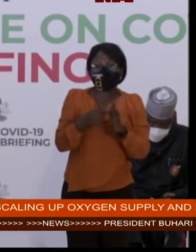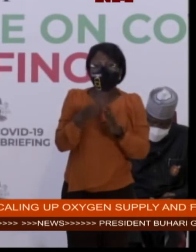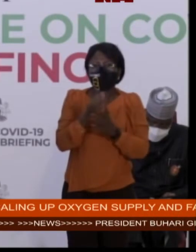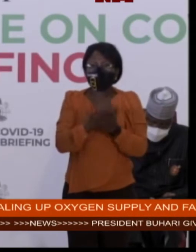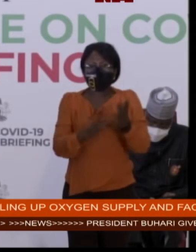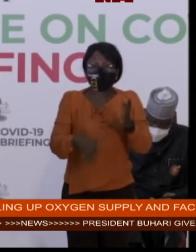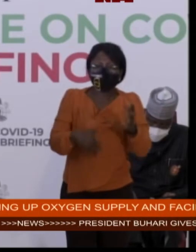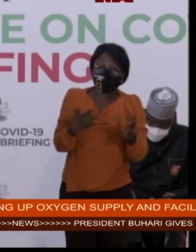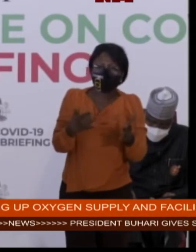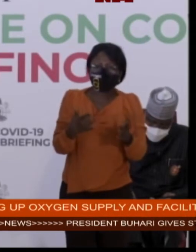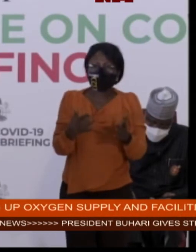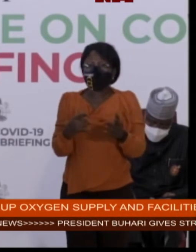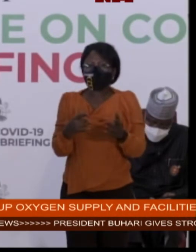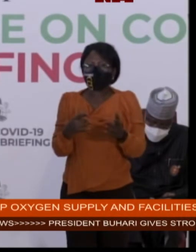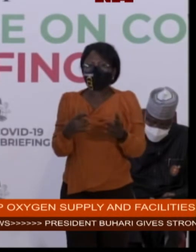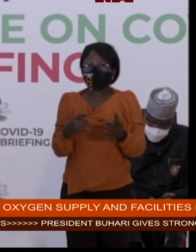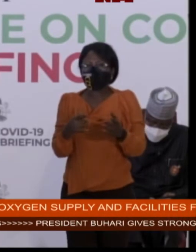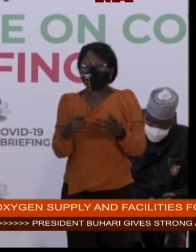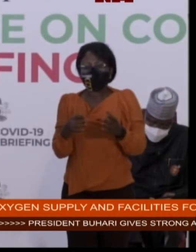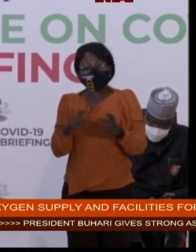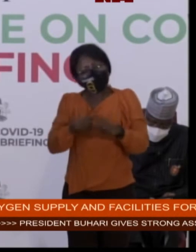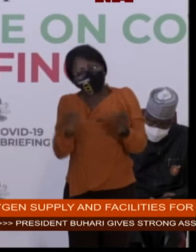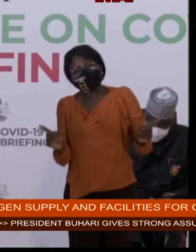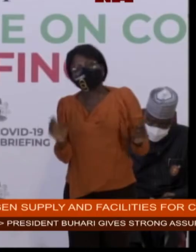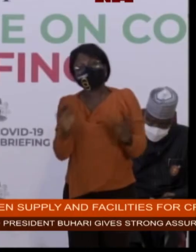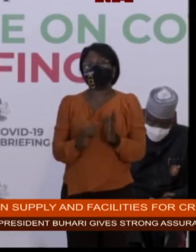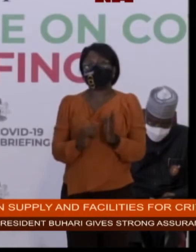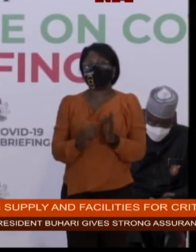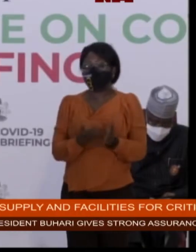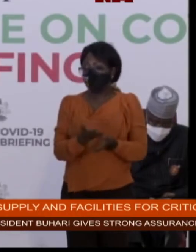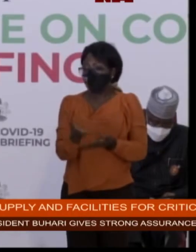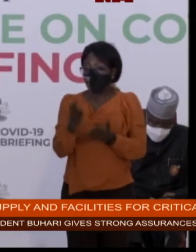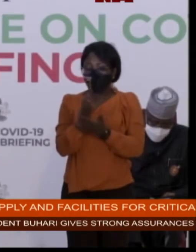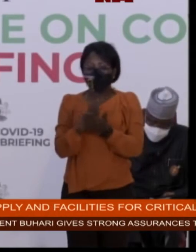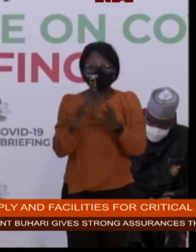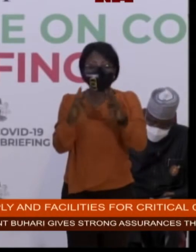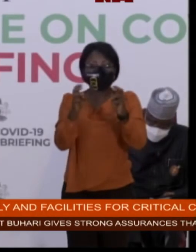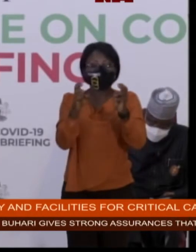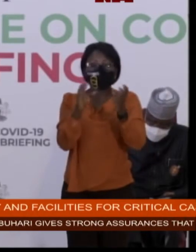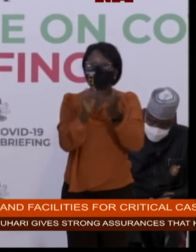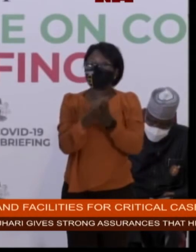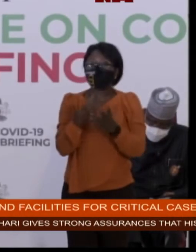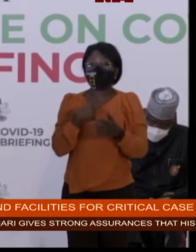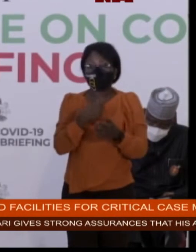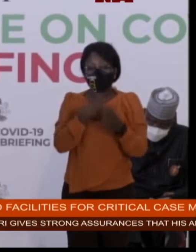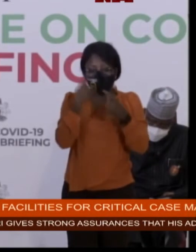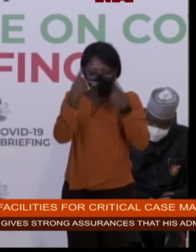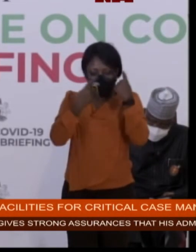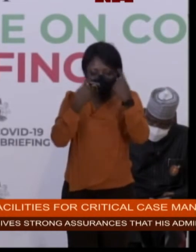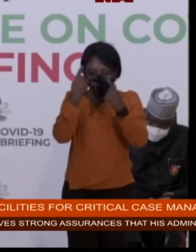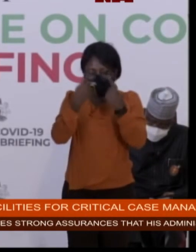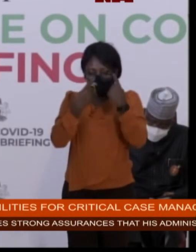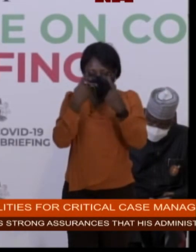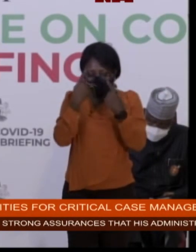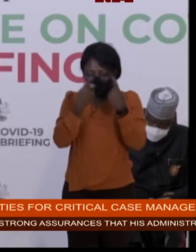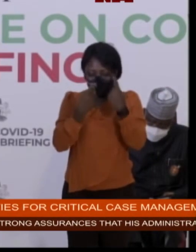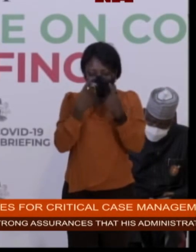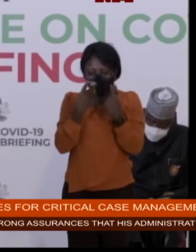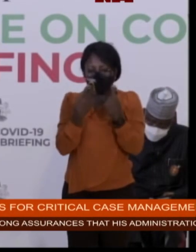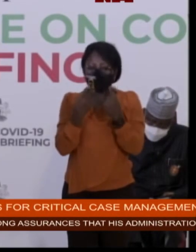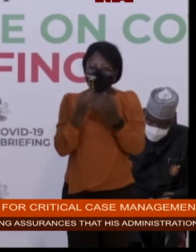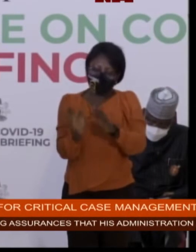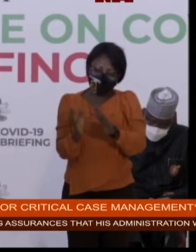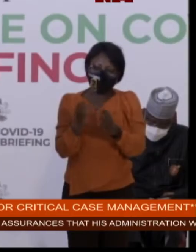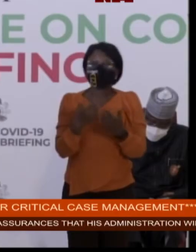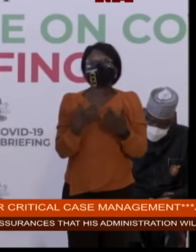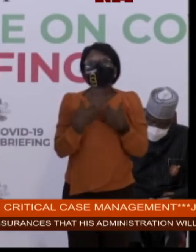few individuals expressing. These are some of the issues that will have to be taken on board. But